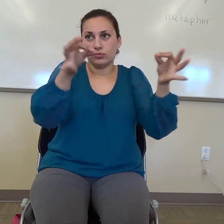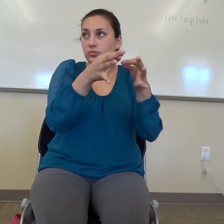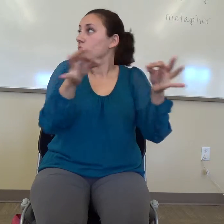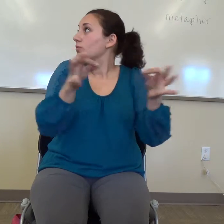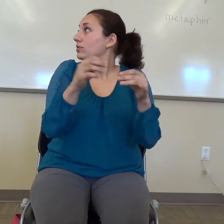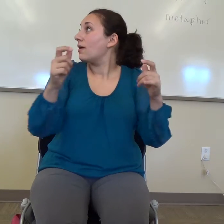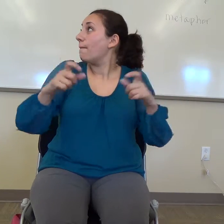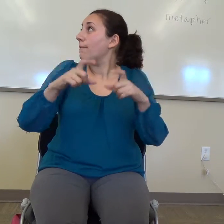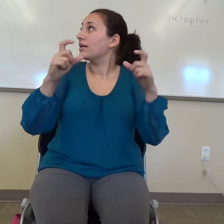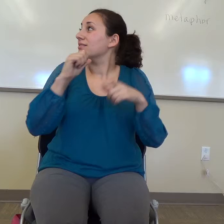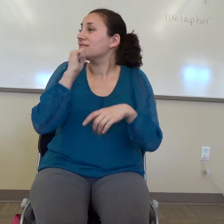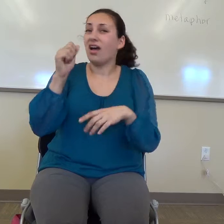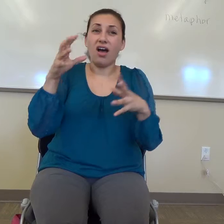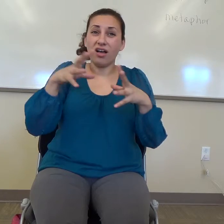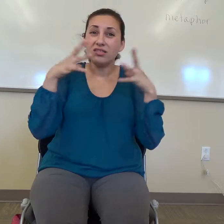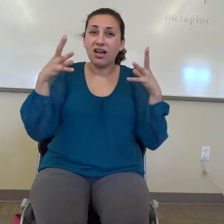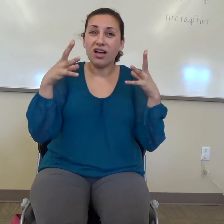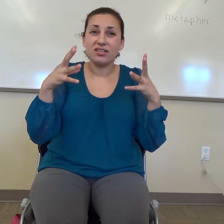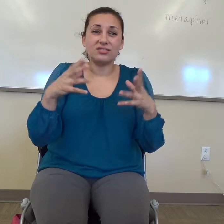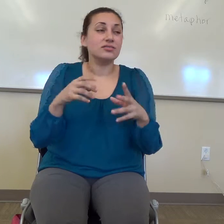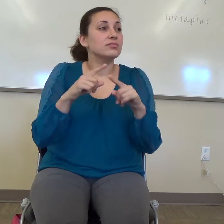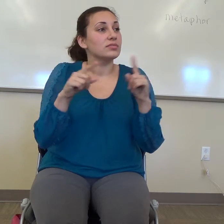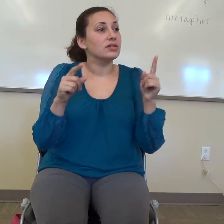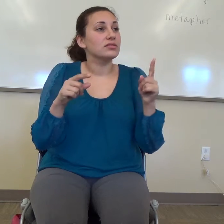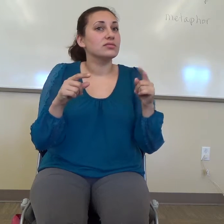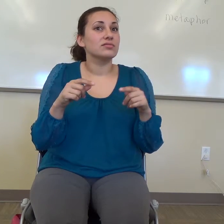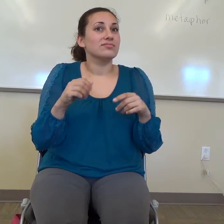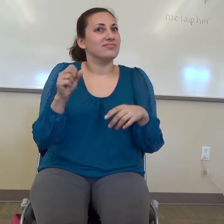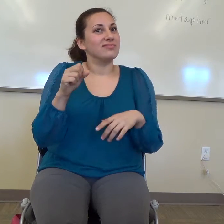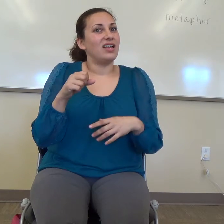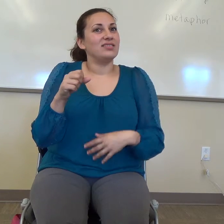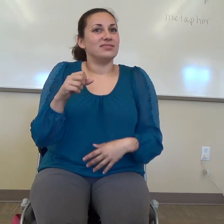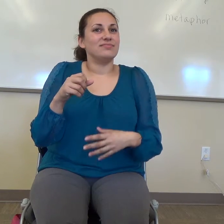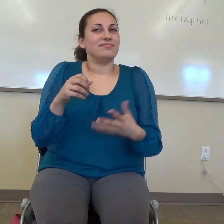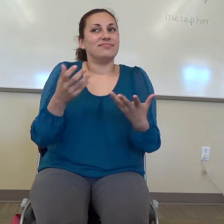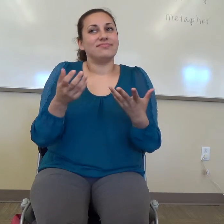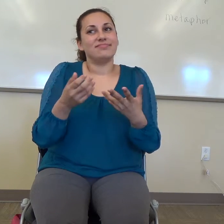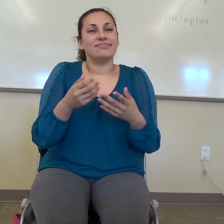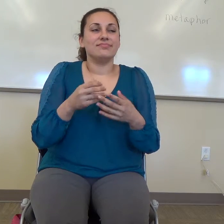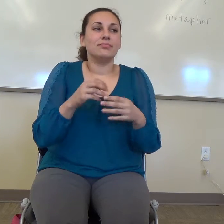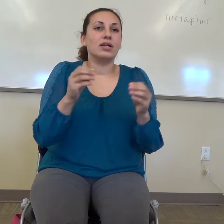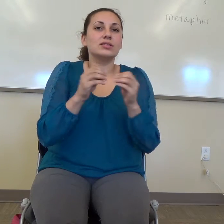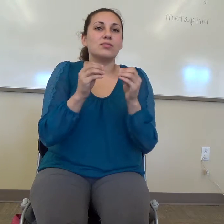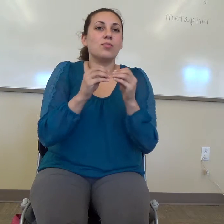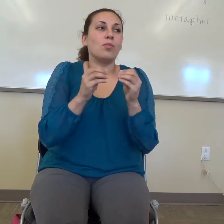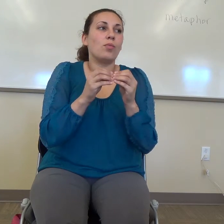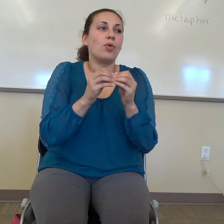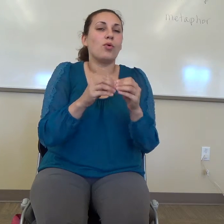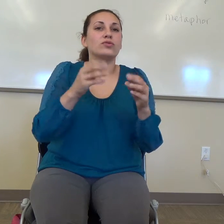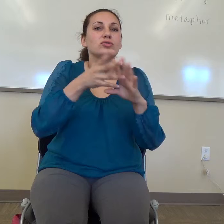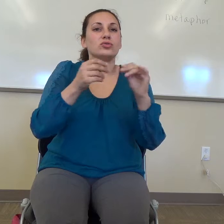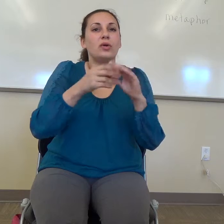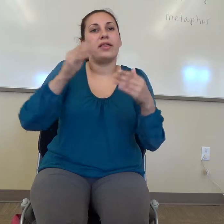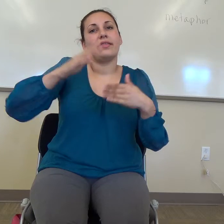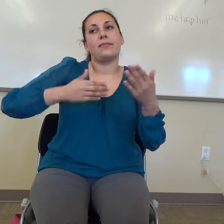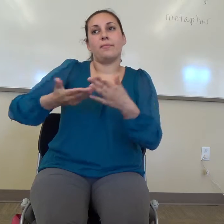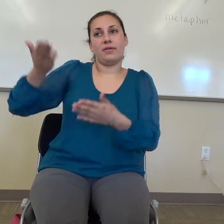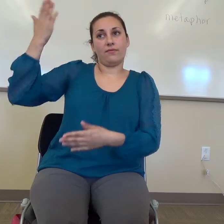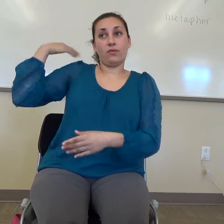it's not all that much longer. It's in pretty big type. I have added, so same